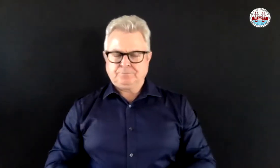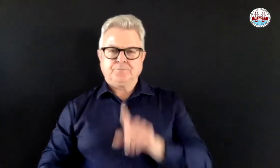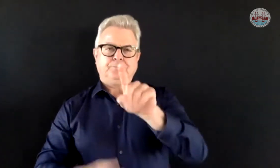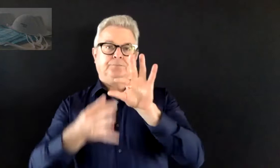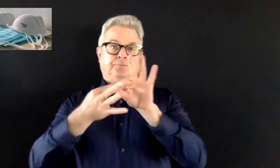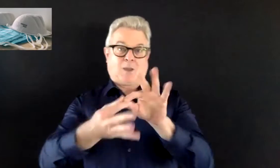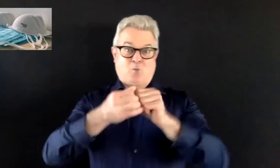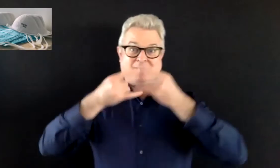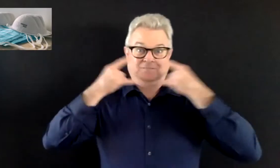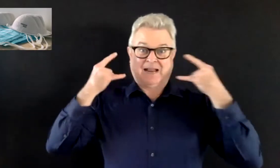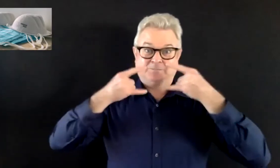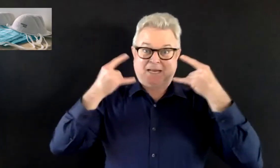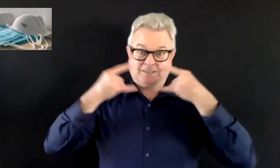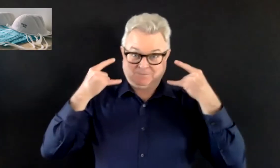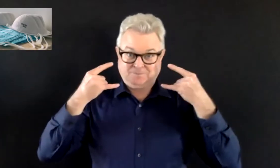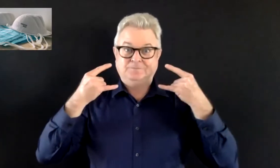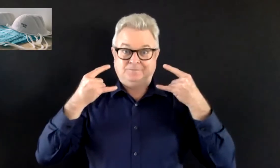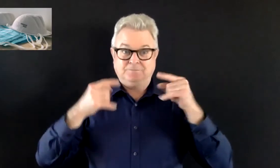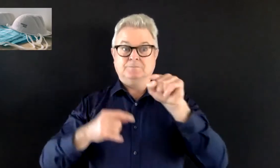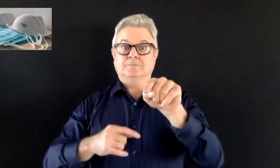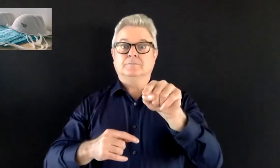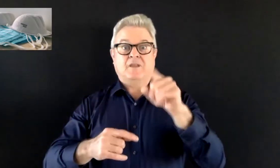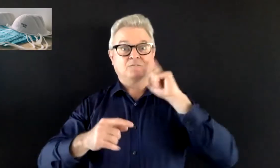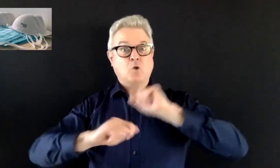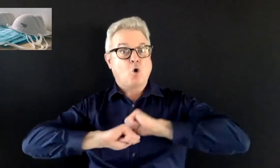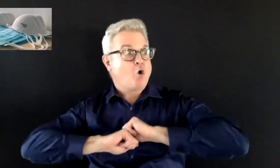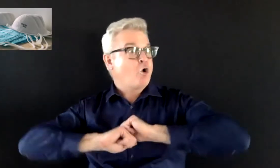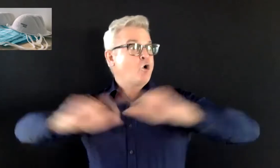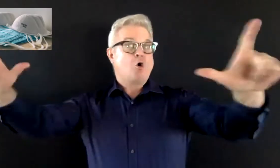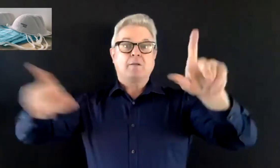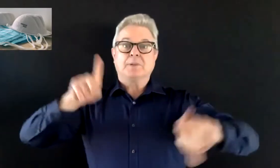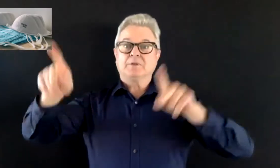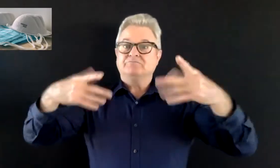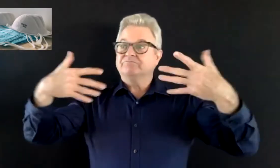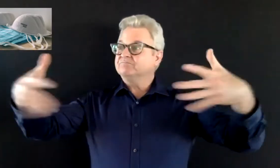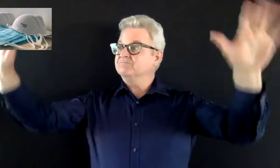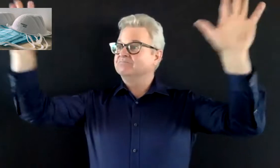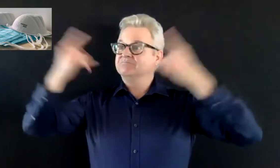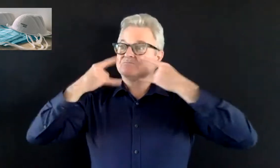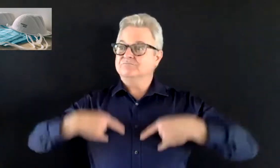Now, I'd like to explain a little bit in detail about these changes. Now, pertaining to face mask wearing,